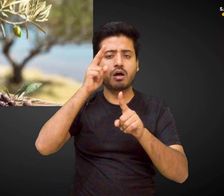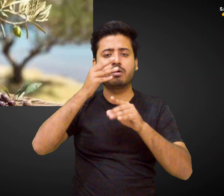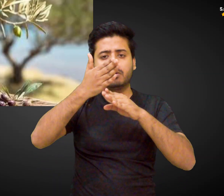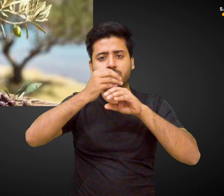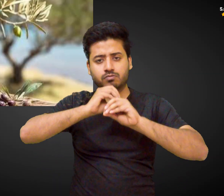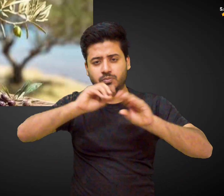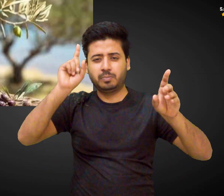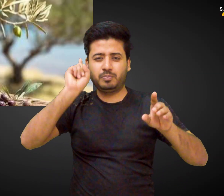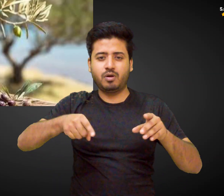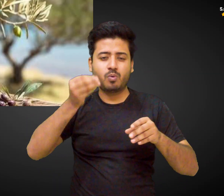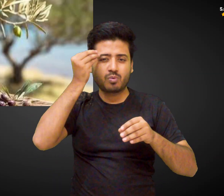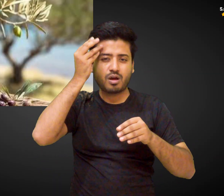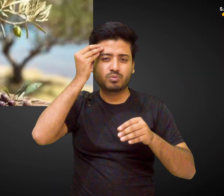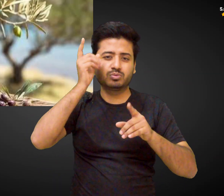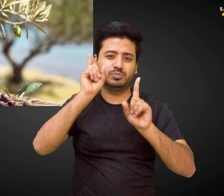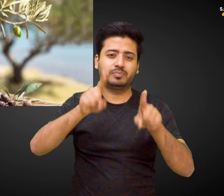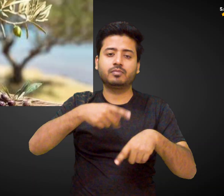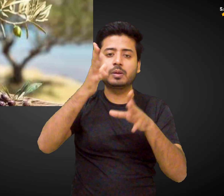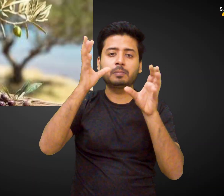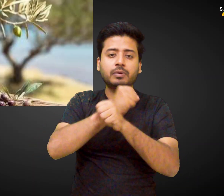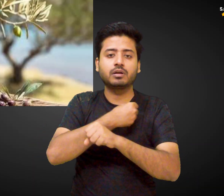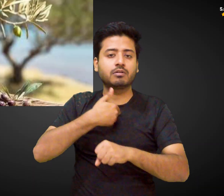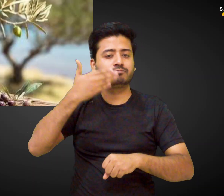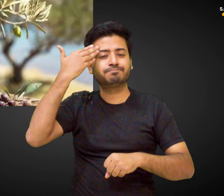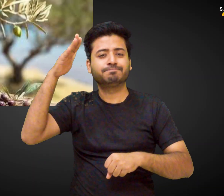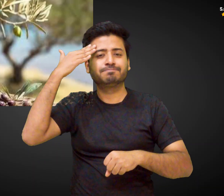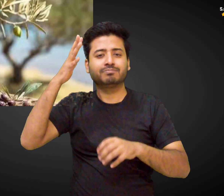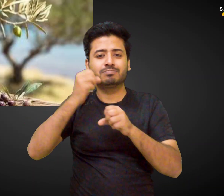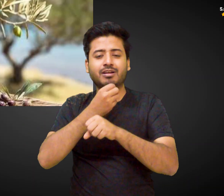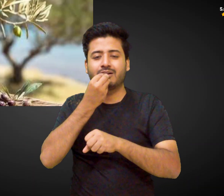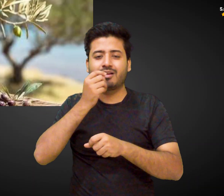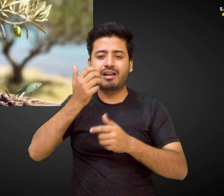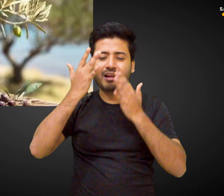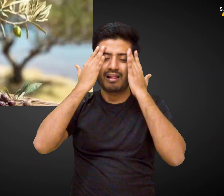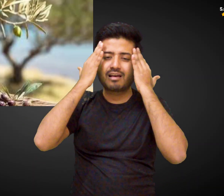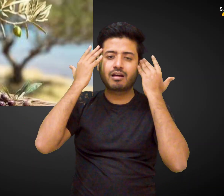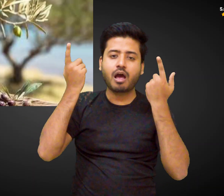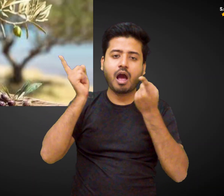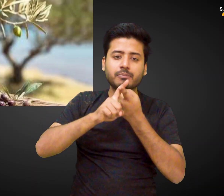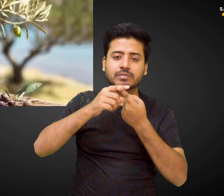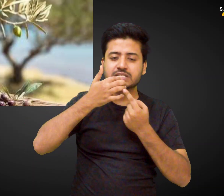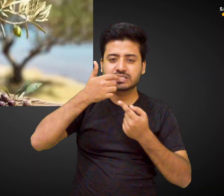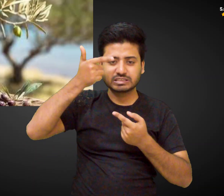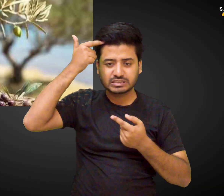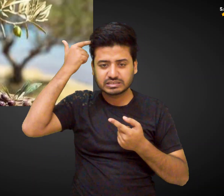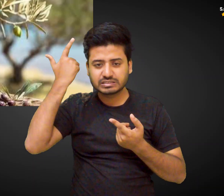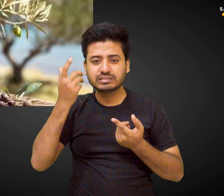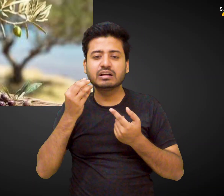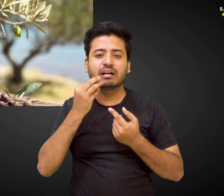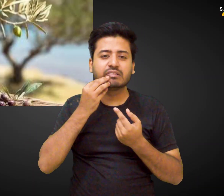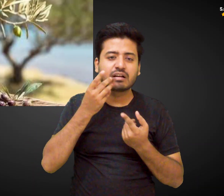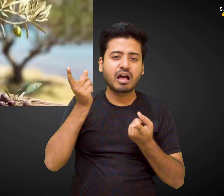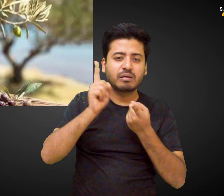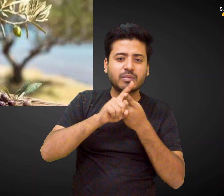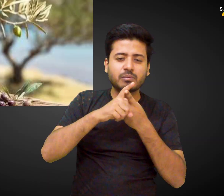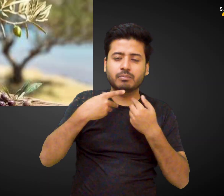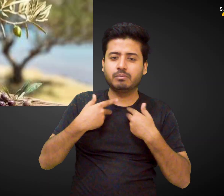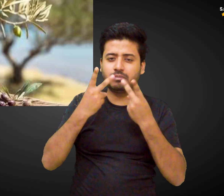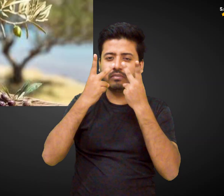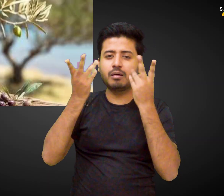over salads, vegetables, or pasta. It has a lower smoke point, meaning its nutritional benefits can be lost when heated to high